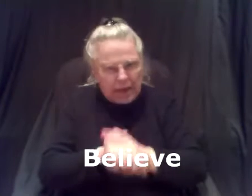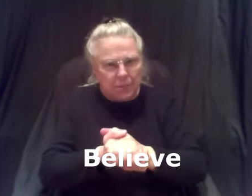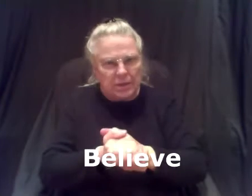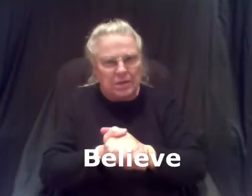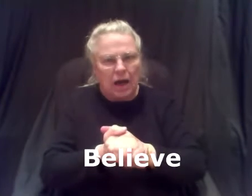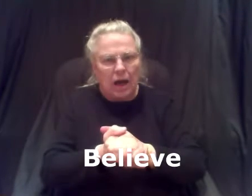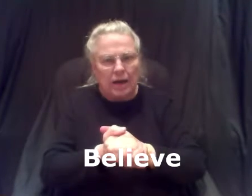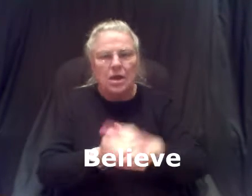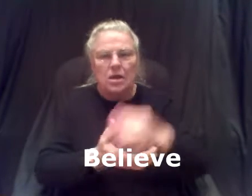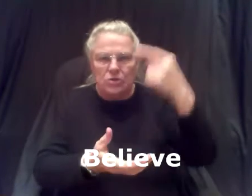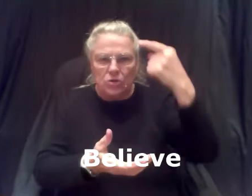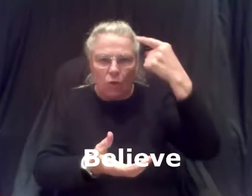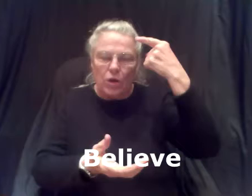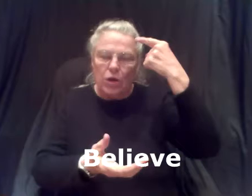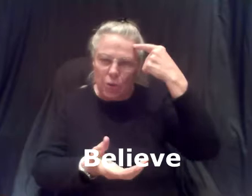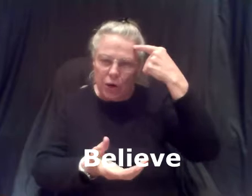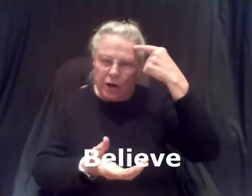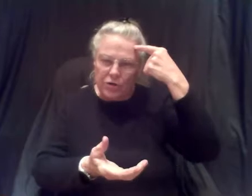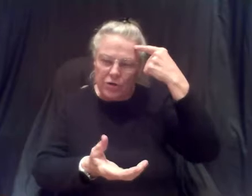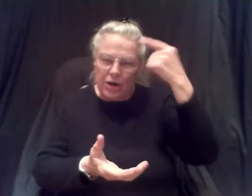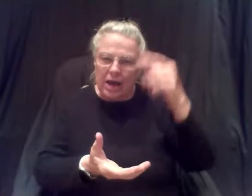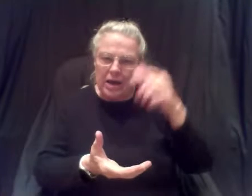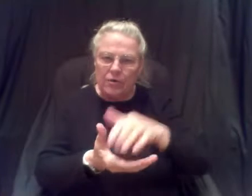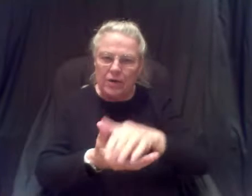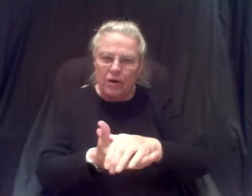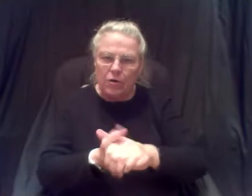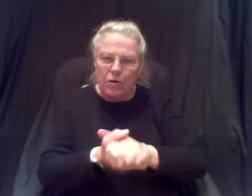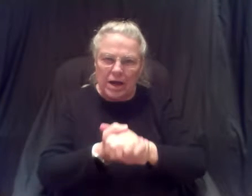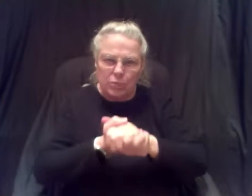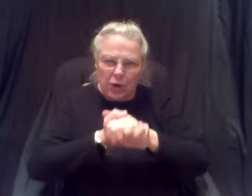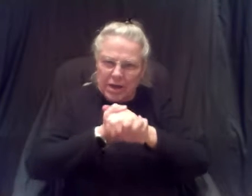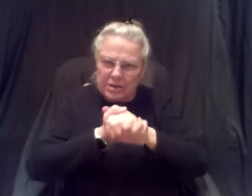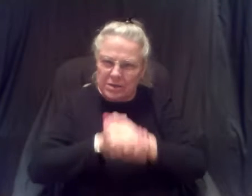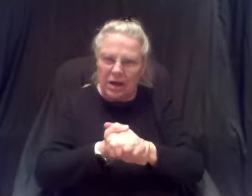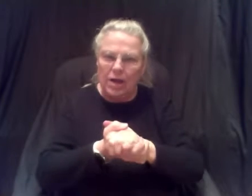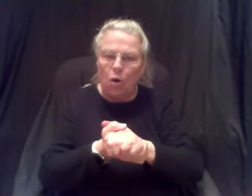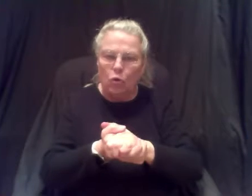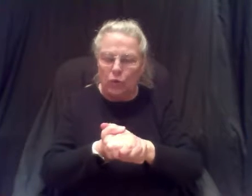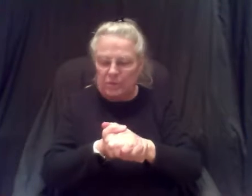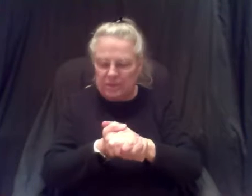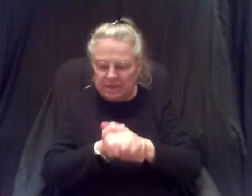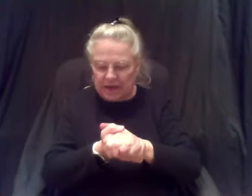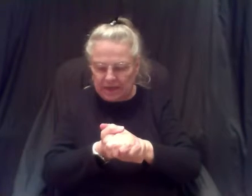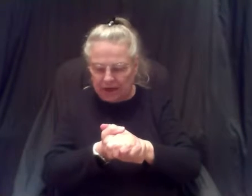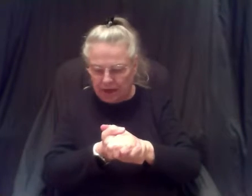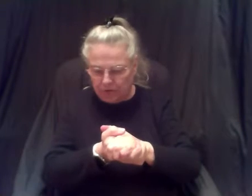it tight. So you're pointing to your head and then grasp your hands and hold them tight together.